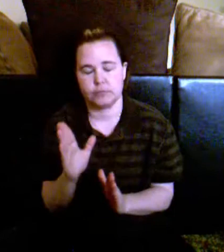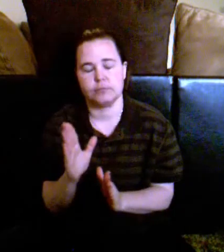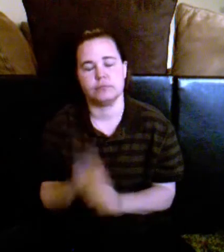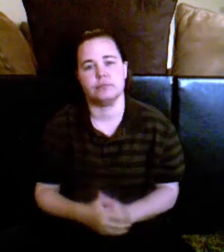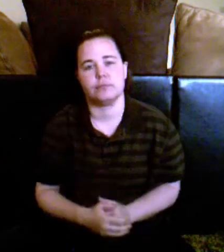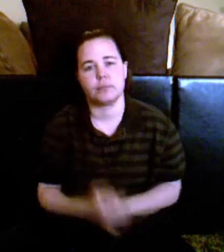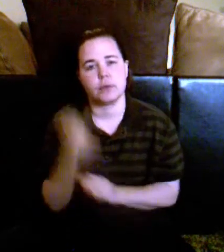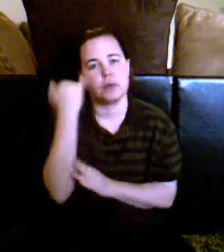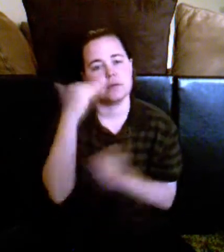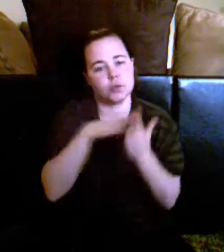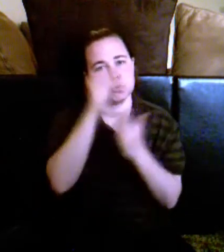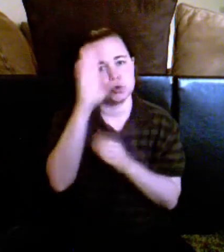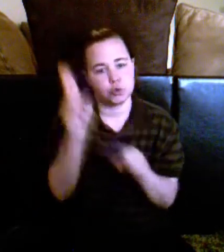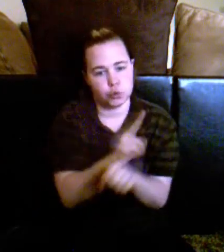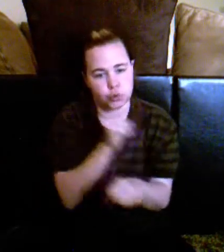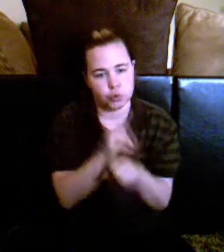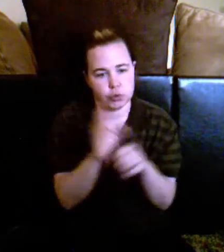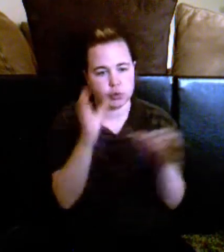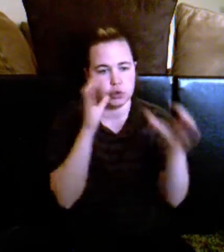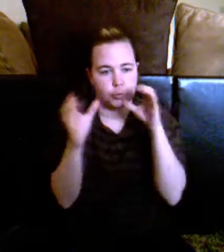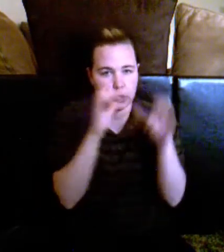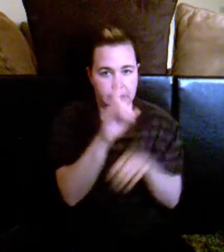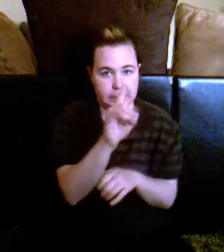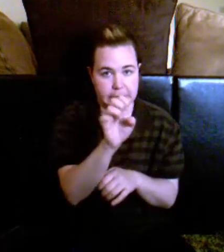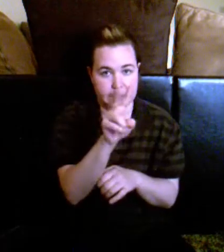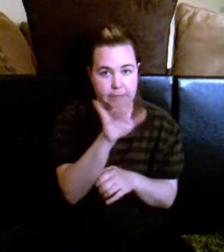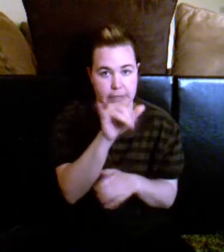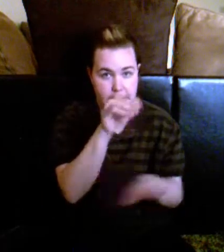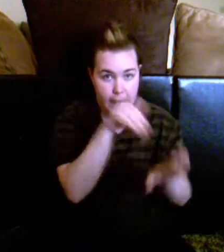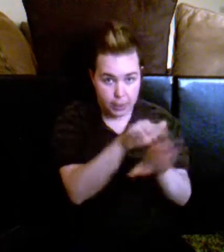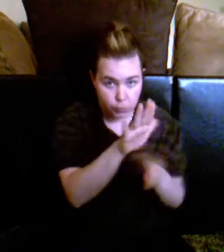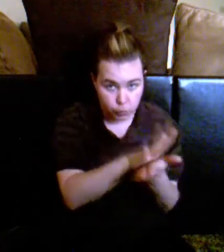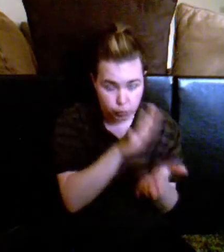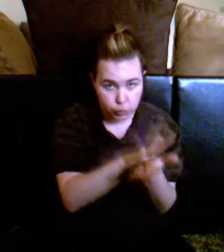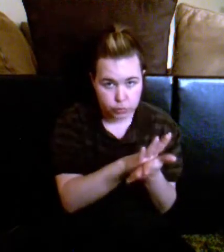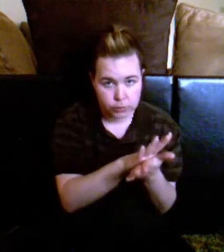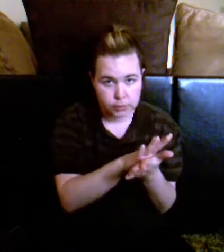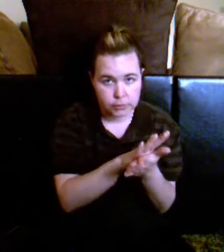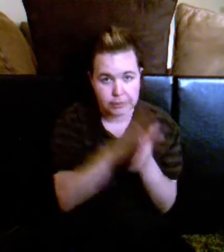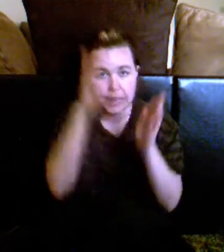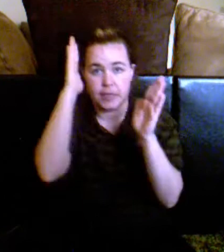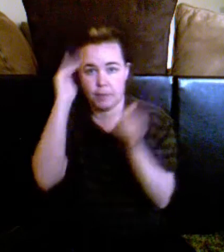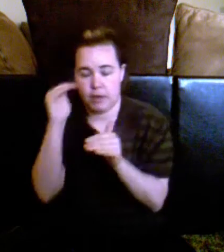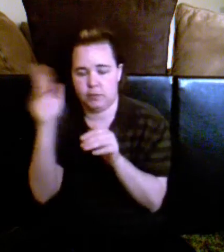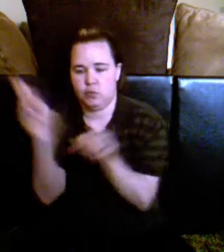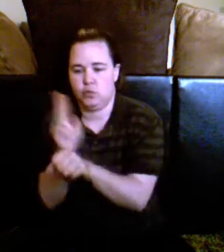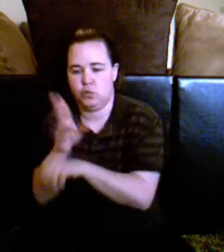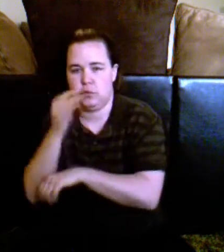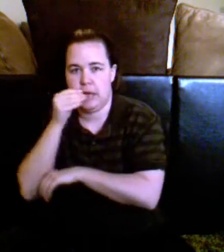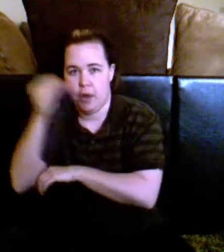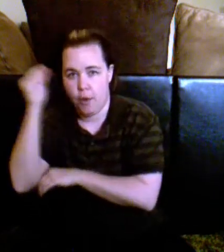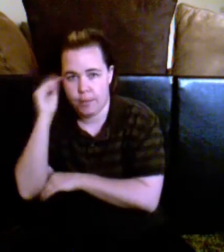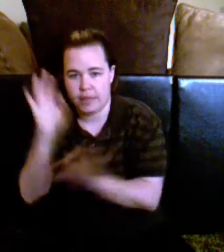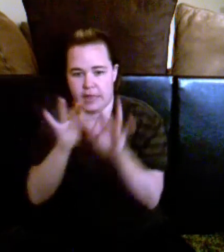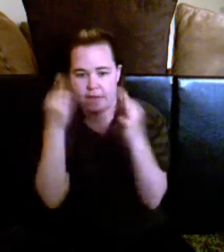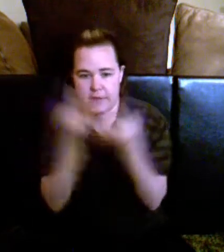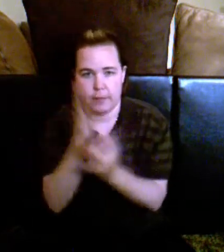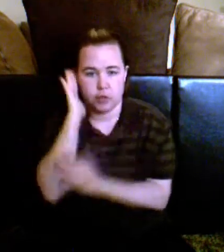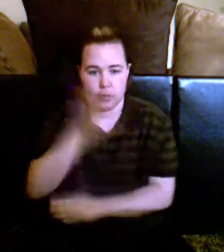If a student is to use a communication device at school and it is expected to be used at home, the family should be willing to use